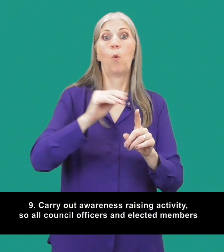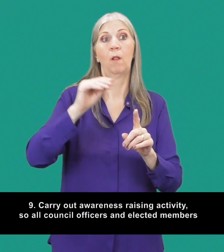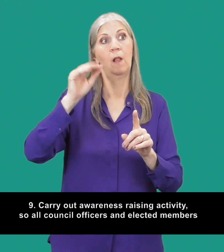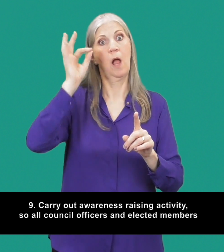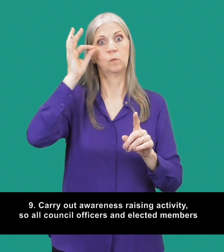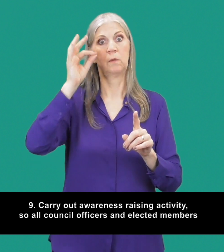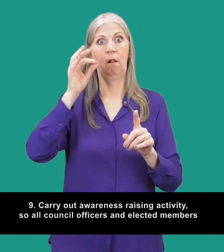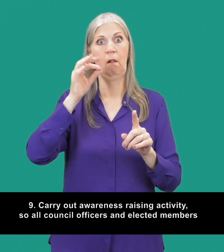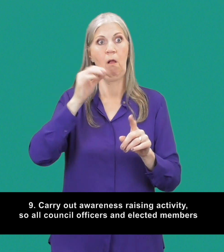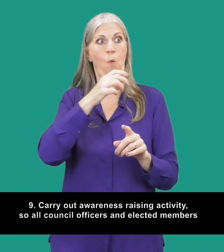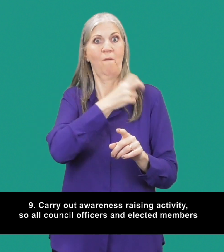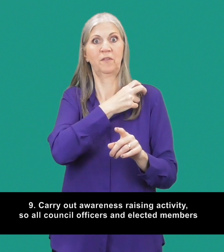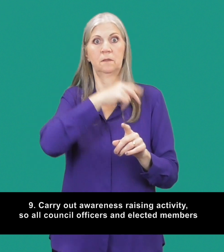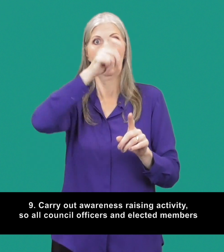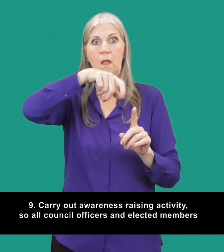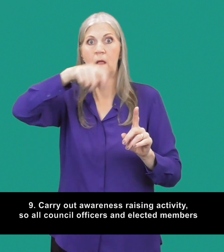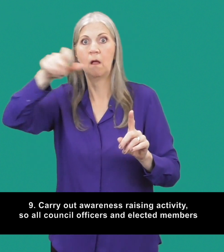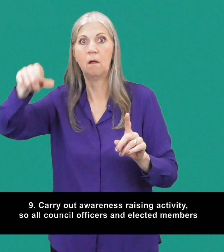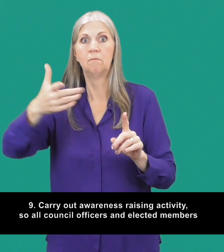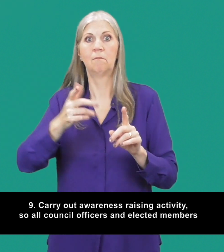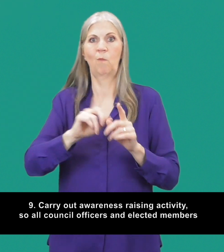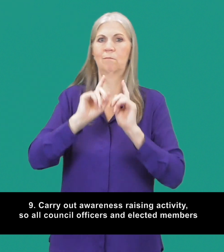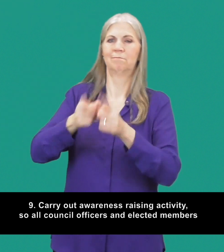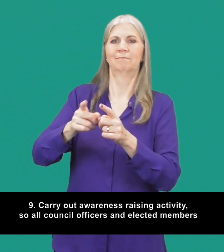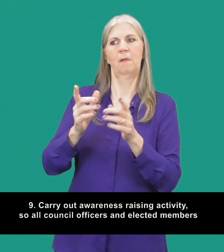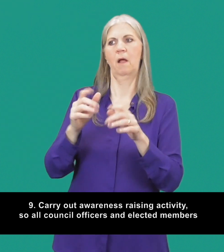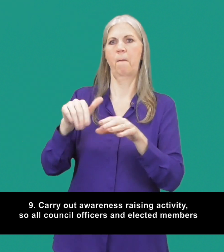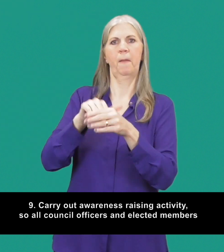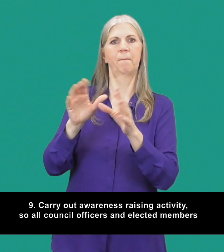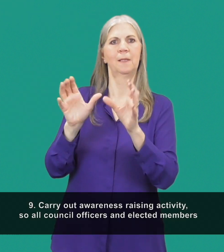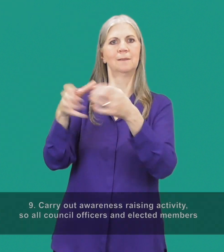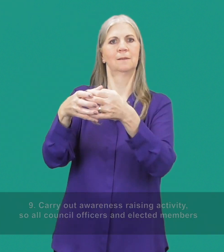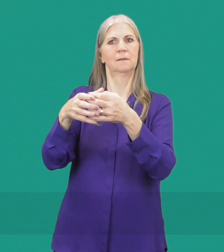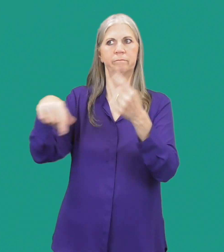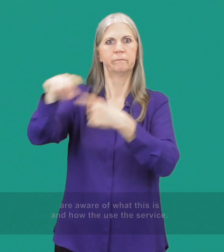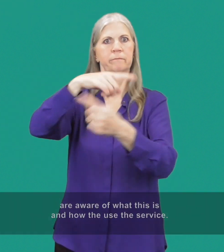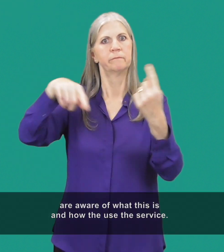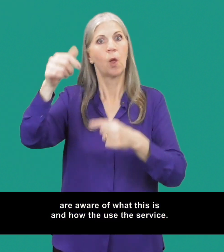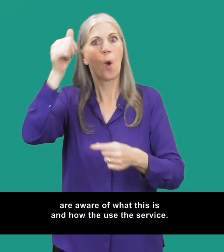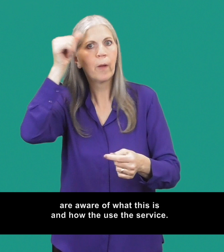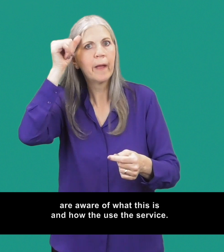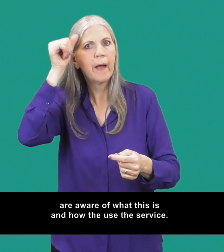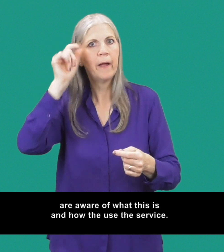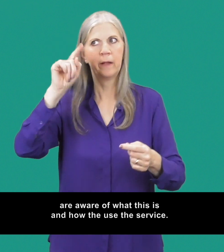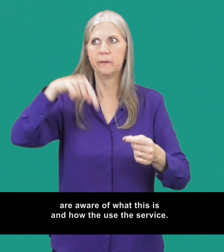members are aware of what this is and how to use the service.